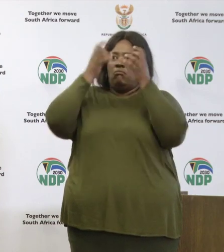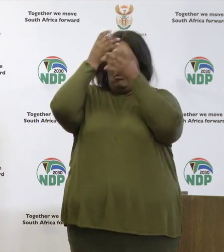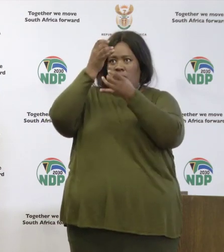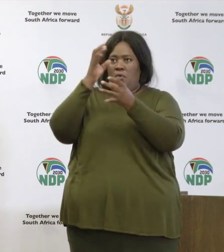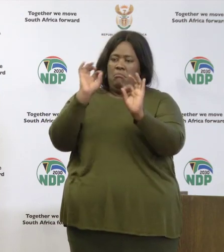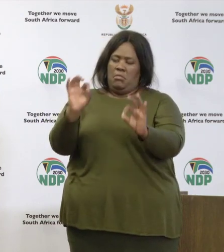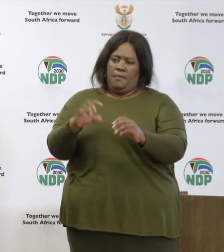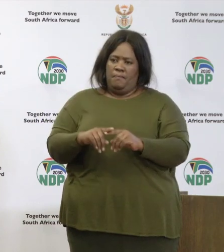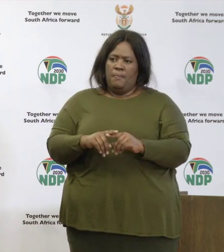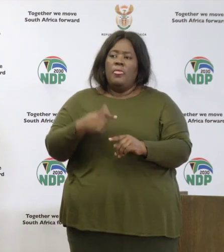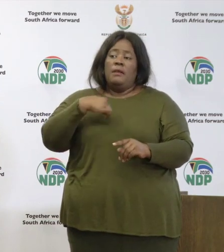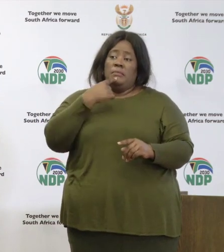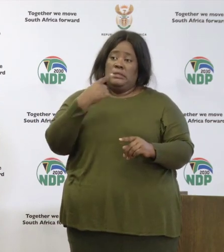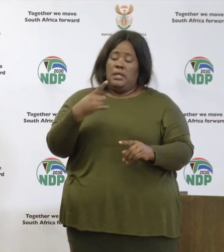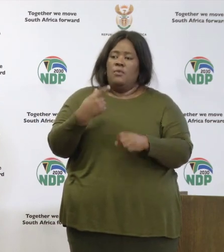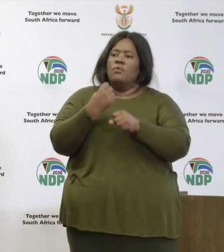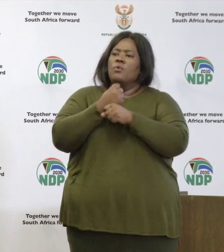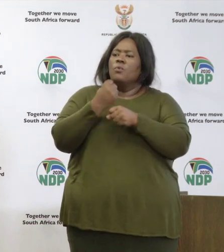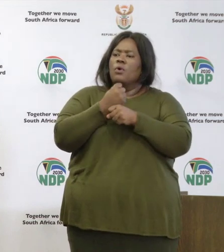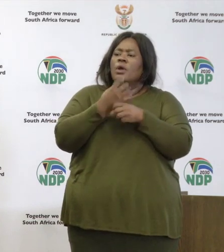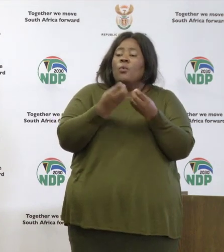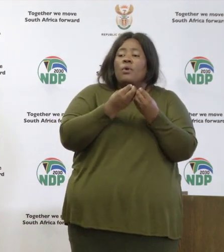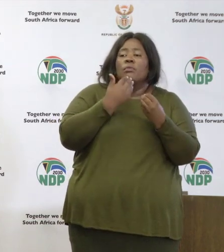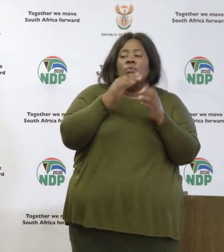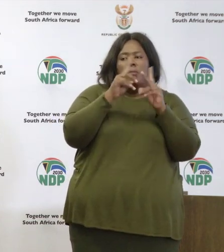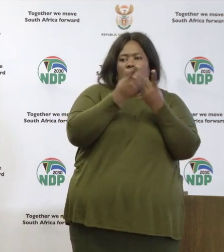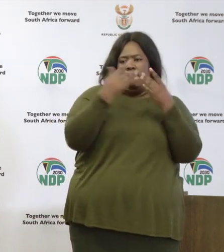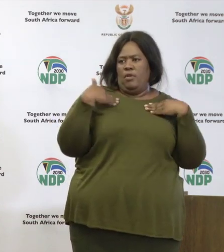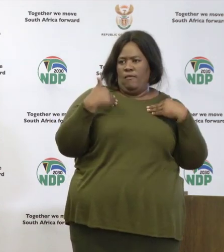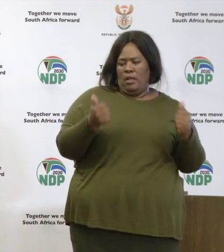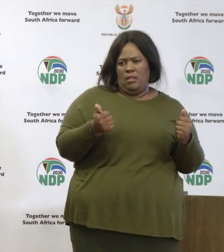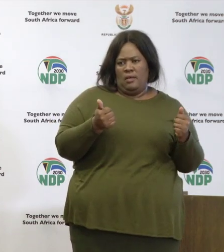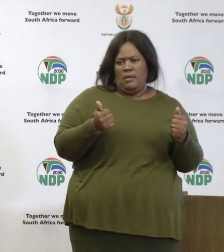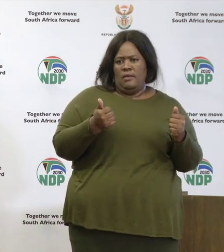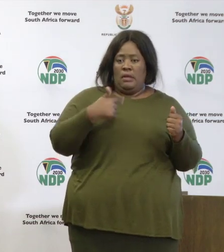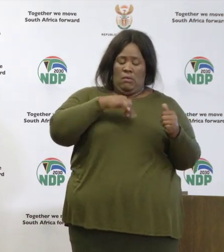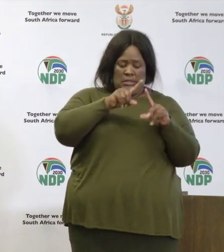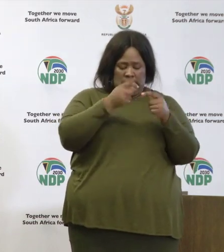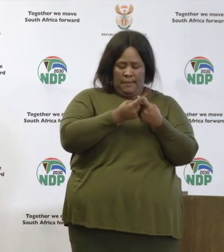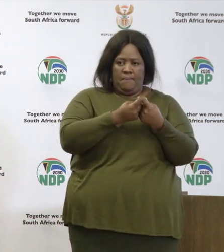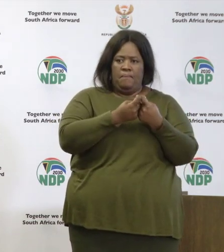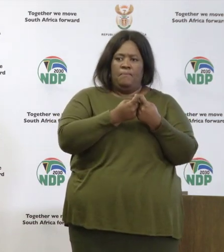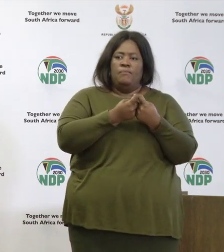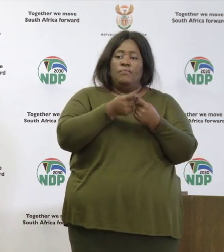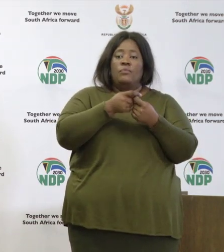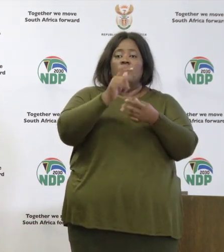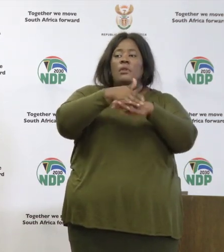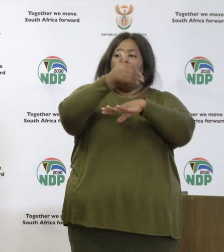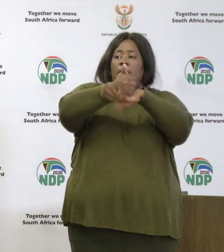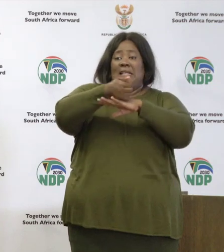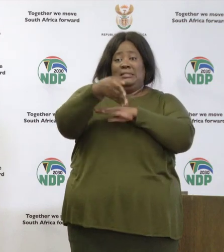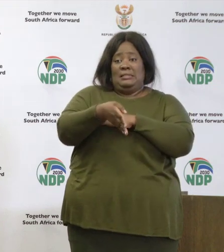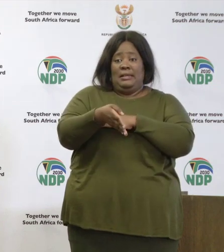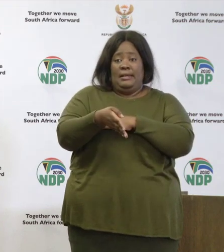information. As I have said, we are working very closely with the Department of Health. Our teams are based here, the main